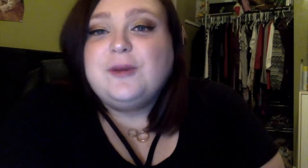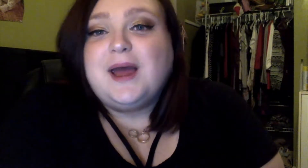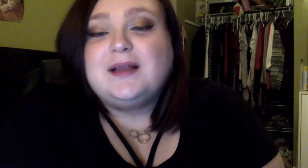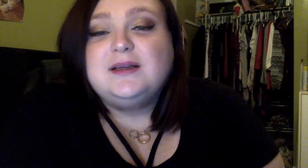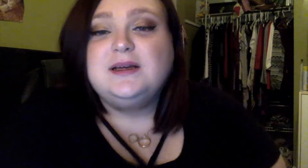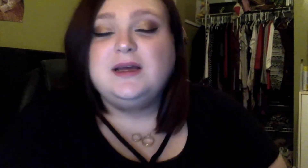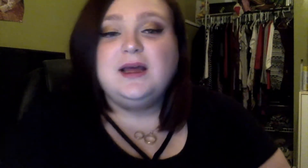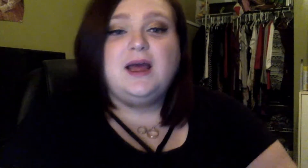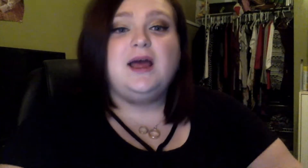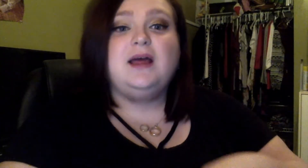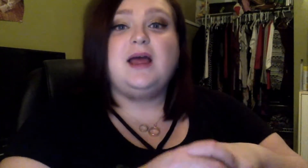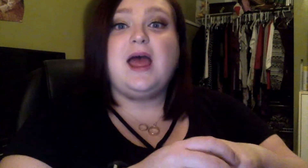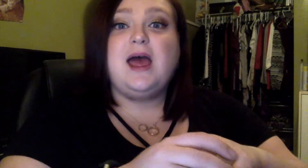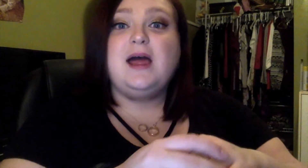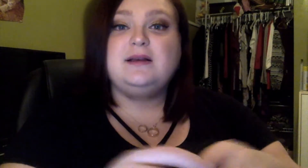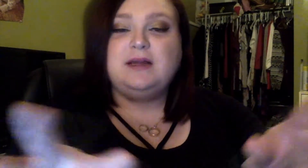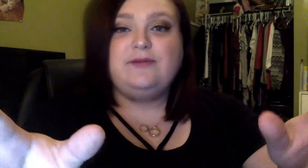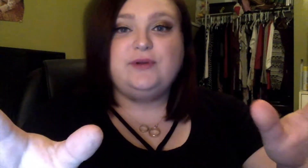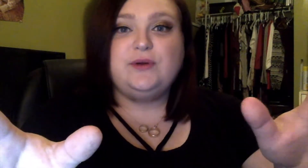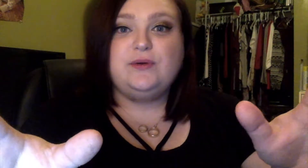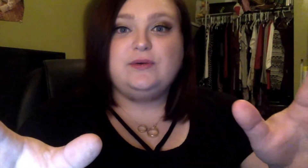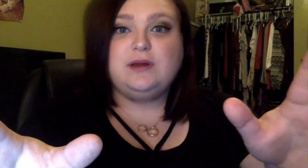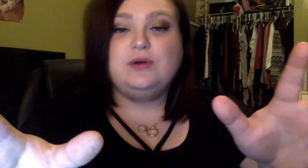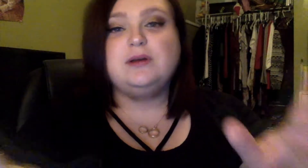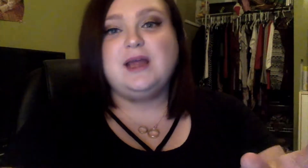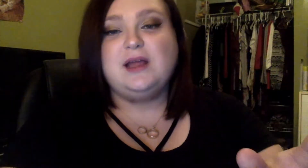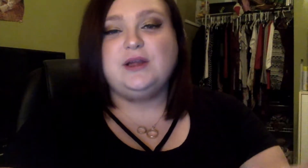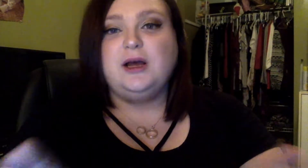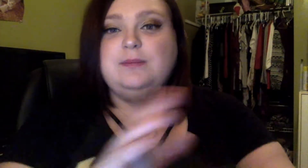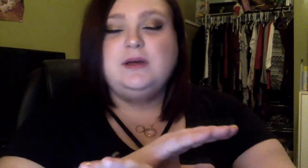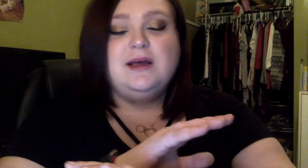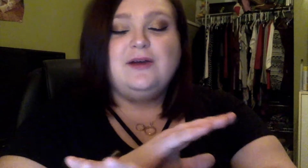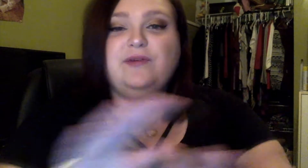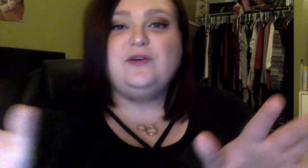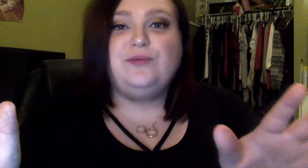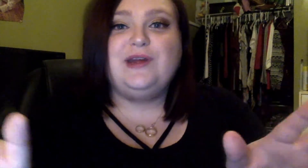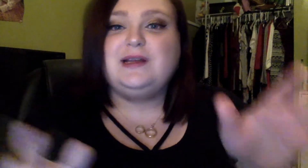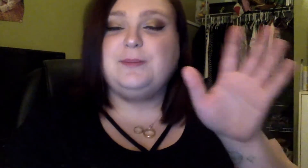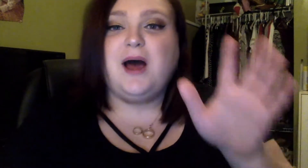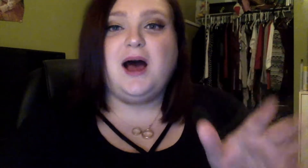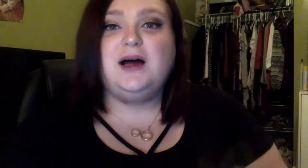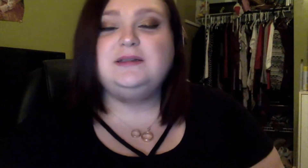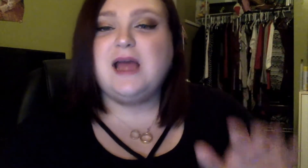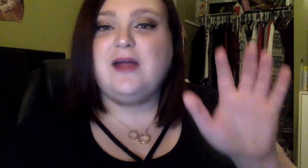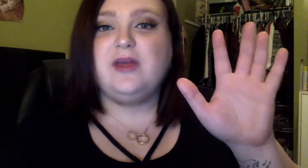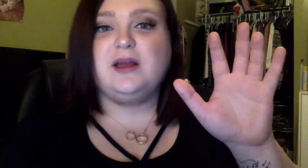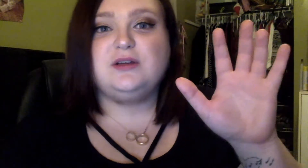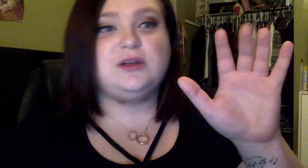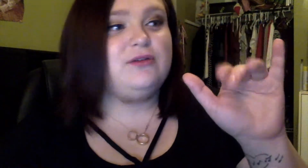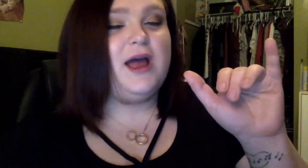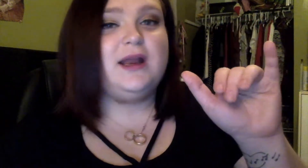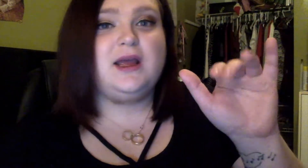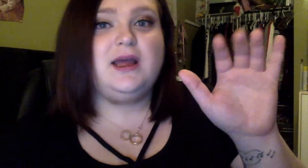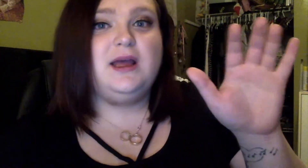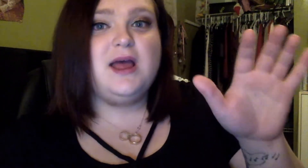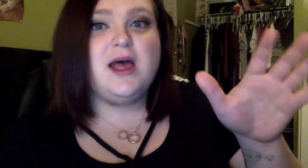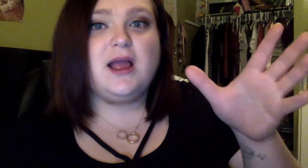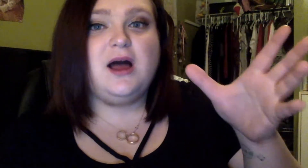alphabet. And if you couldn't catch up, feel free to pause and then try to